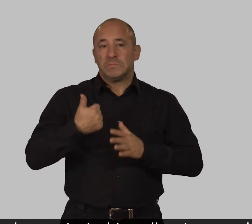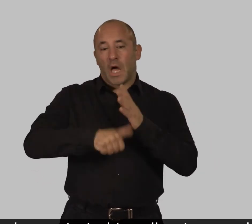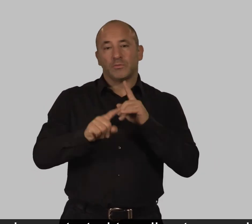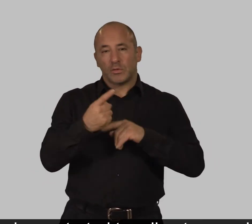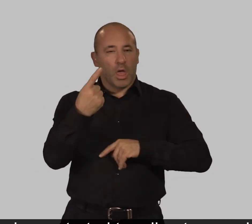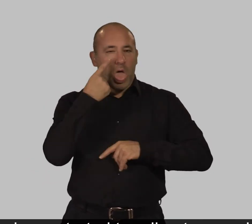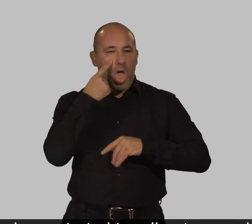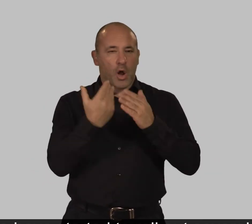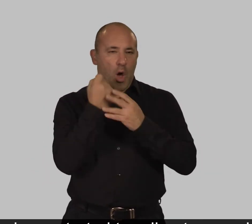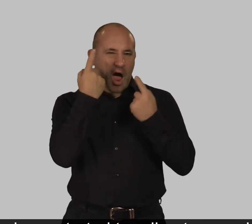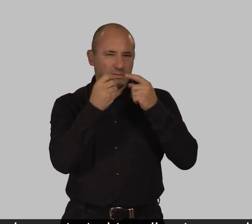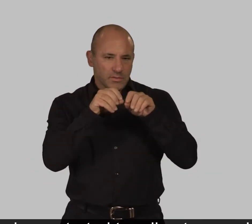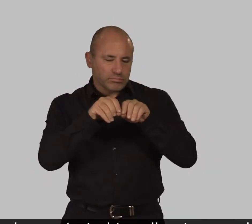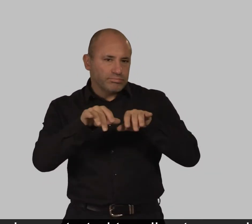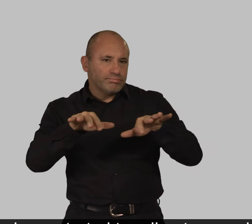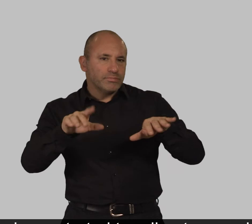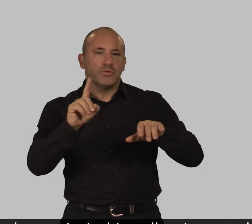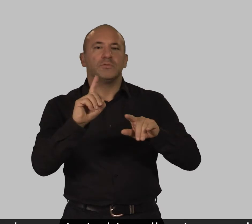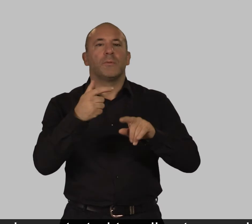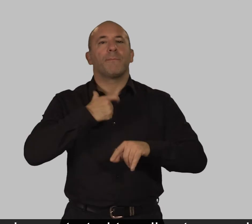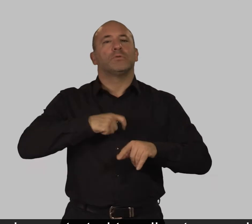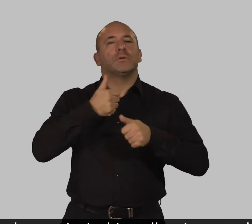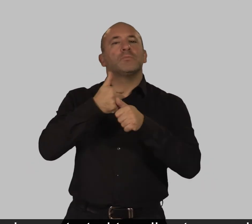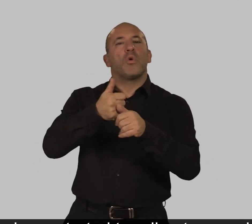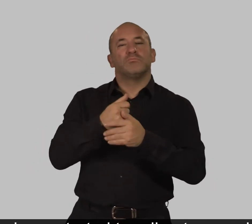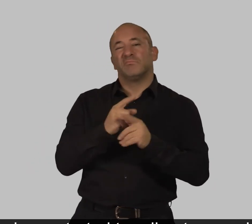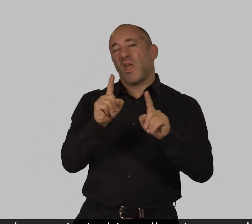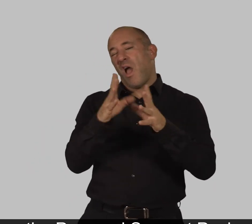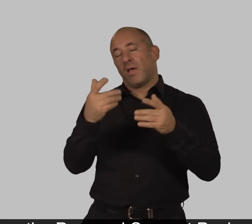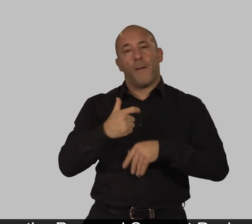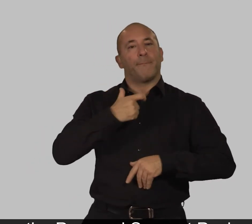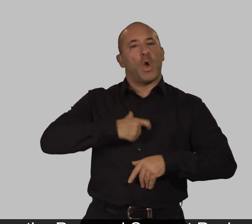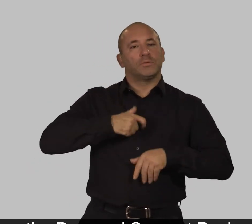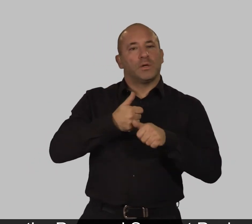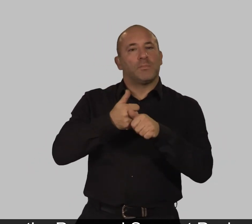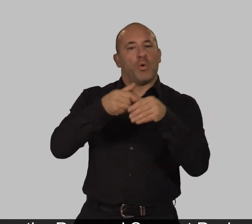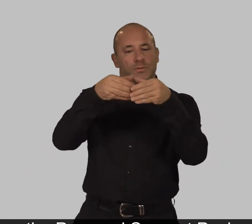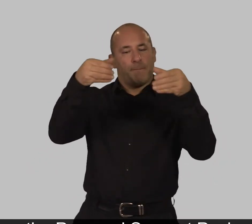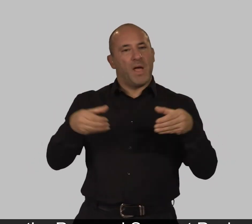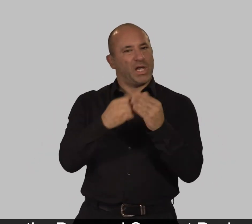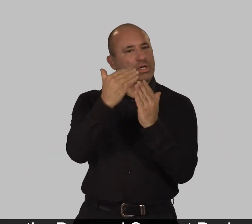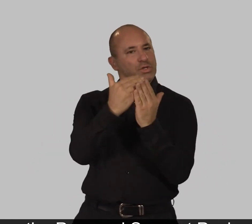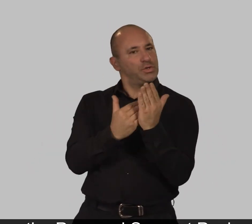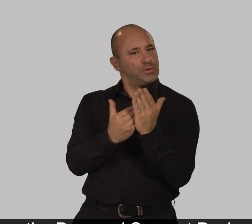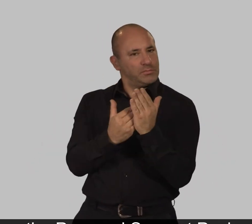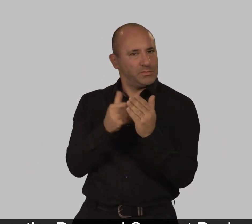We have started to roll out several new ideas to offer personal support, such as the Personal